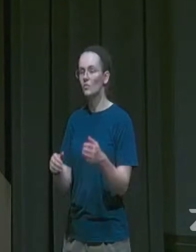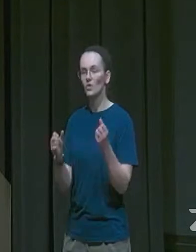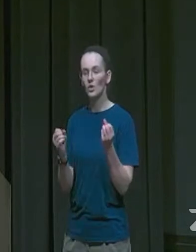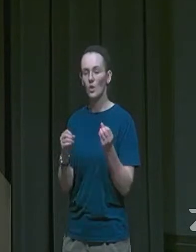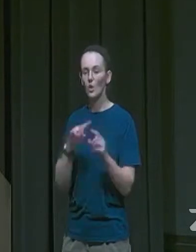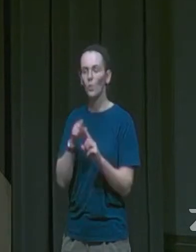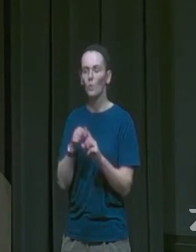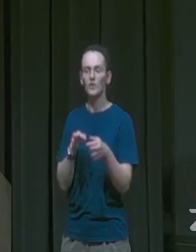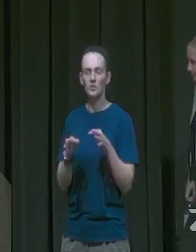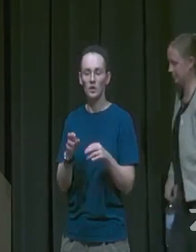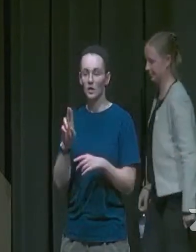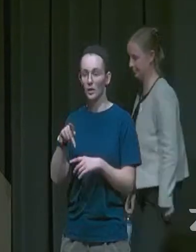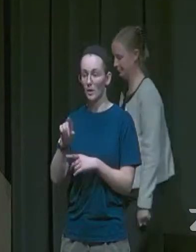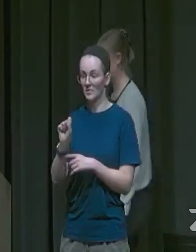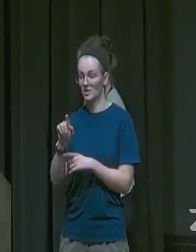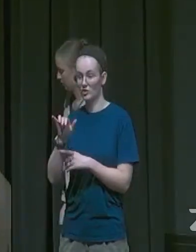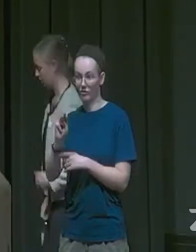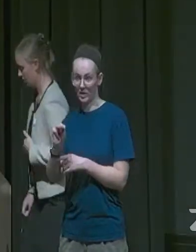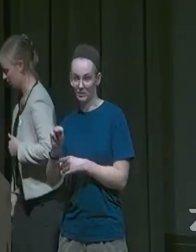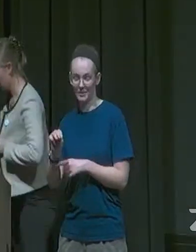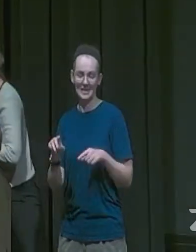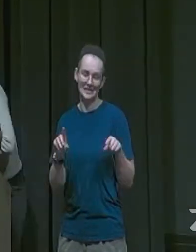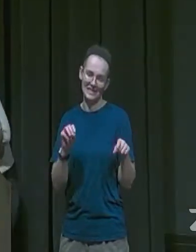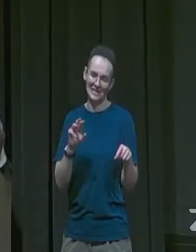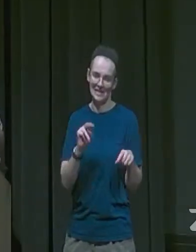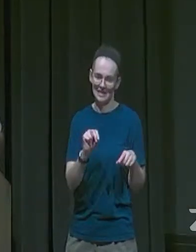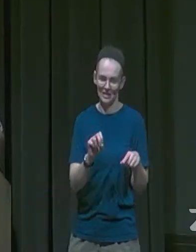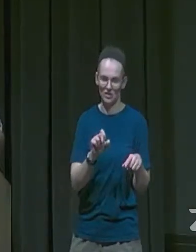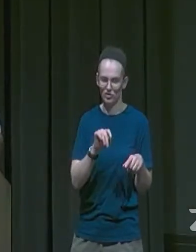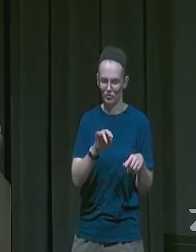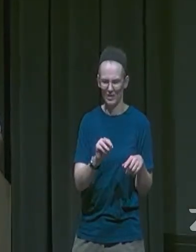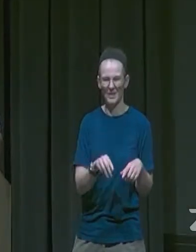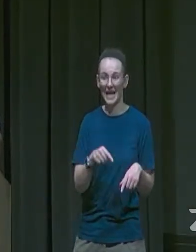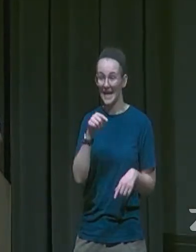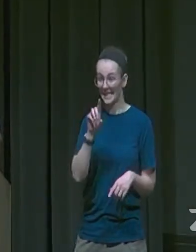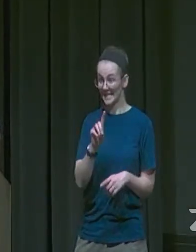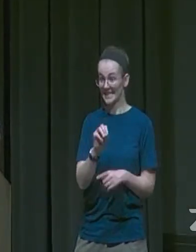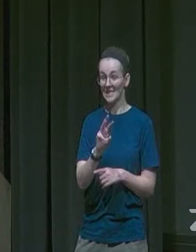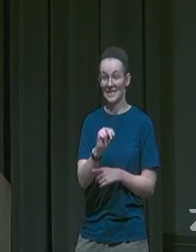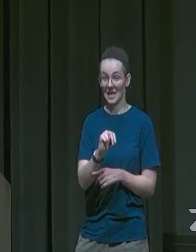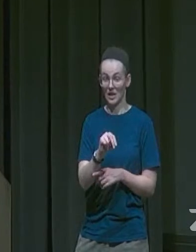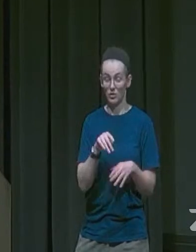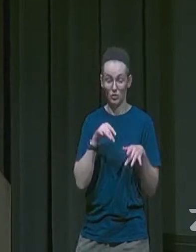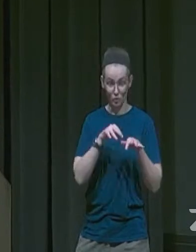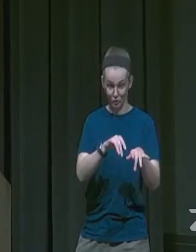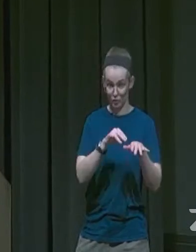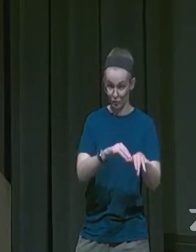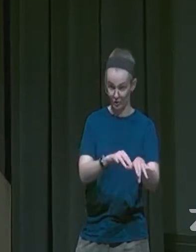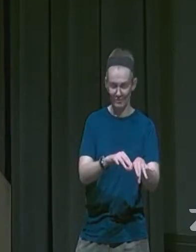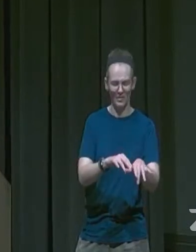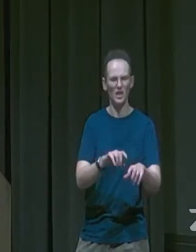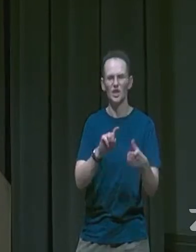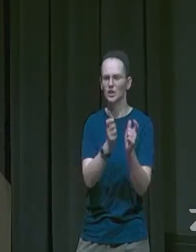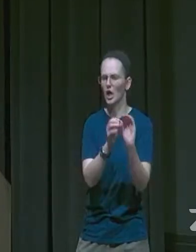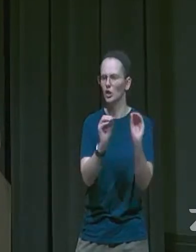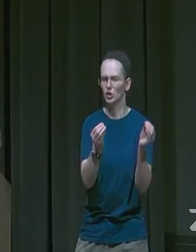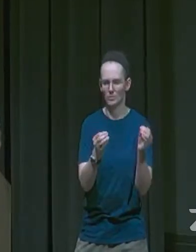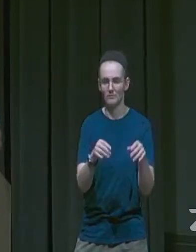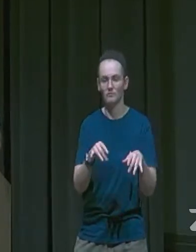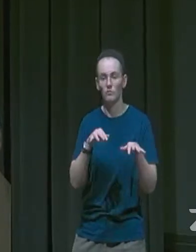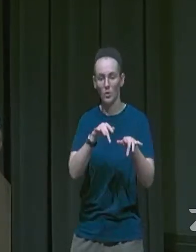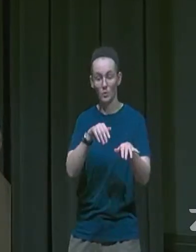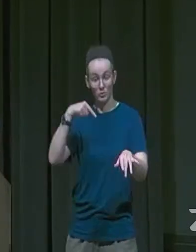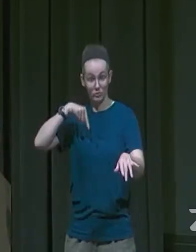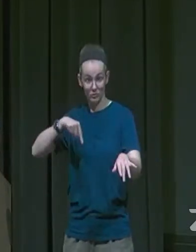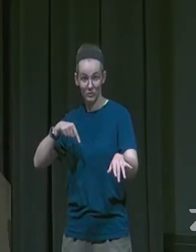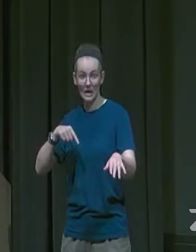So when you're talking upstream and downstream, downstream should not change at all. So that's the intent of that. Upstream